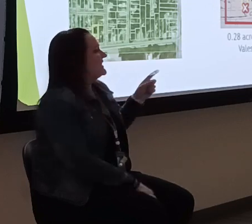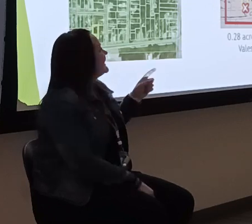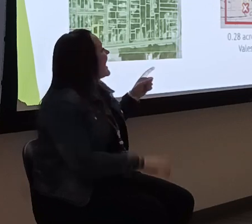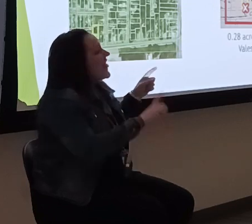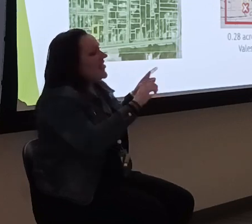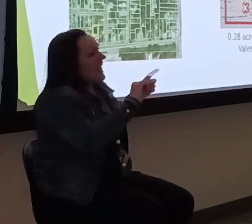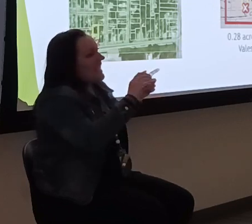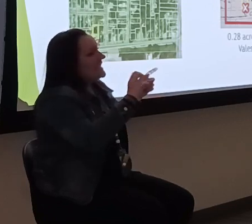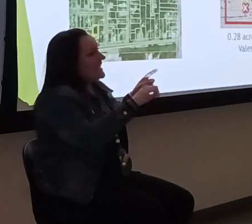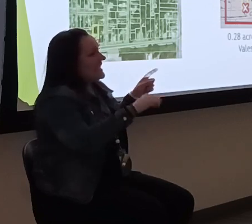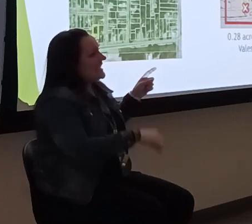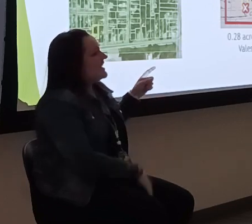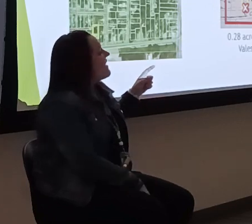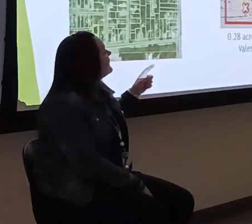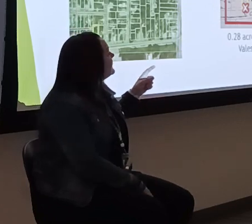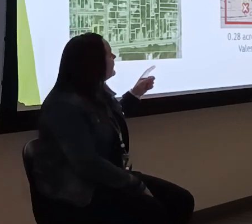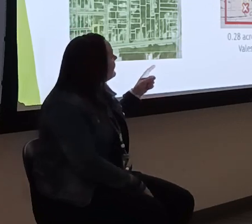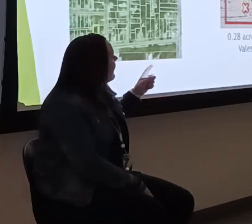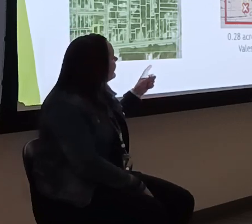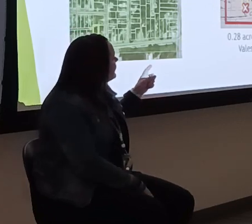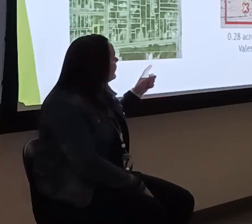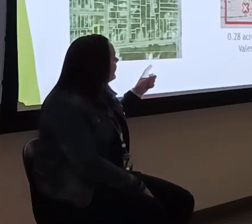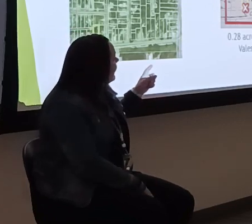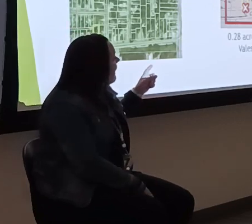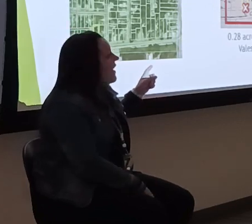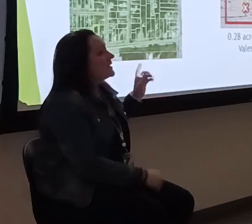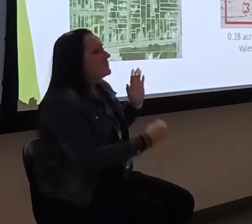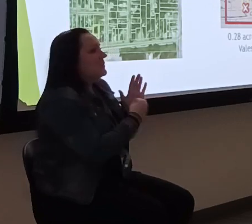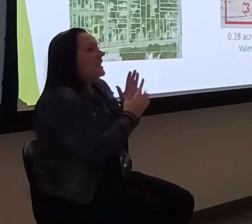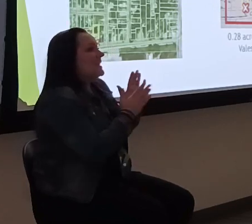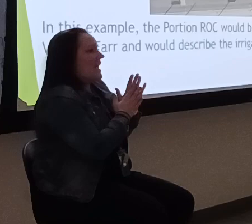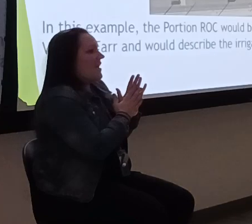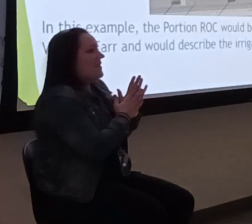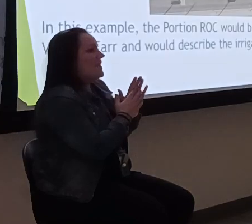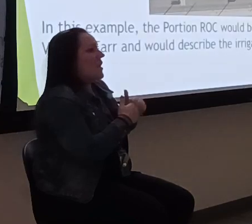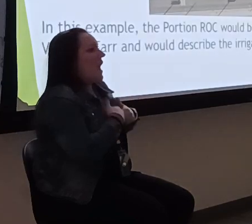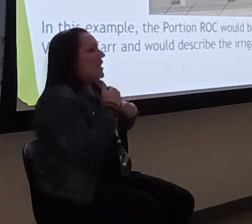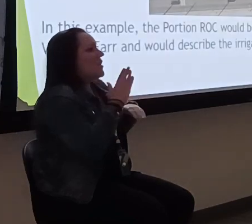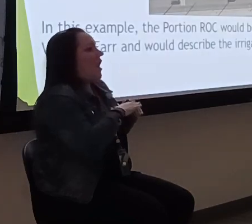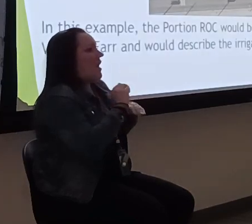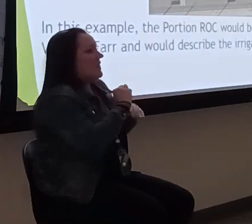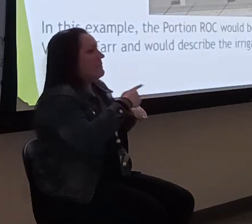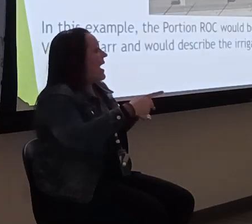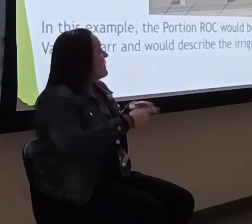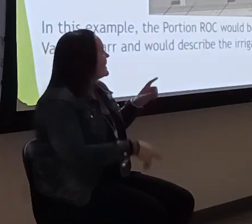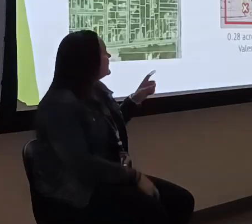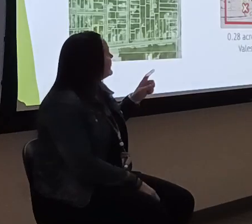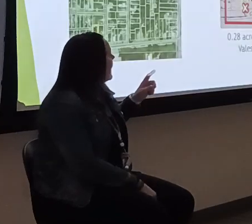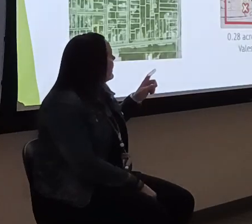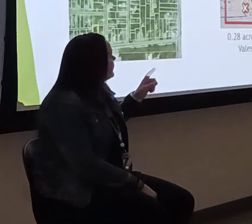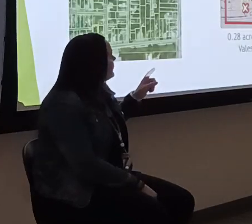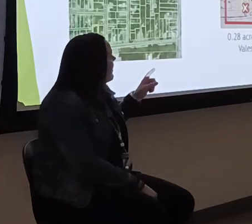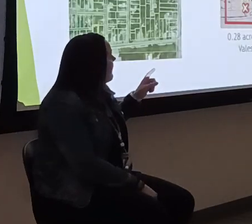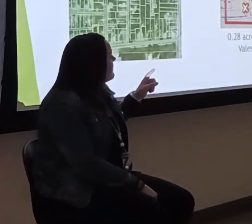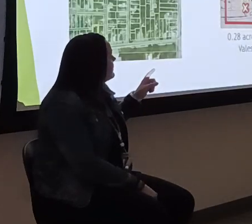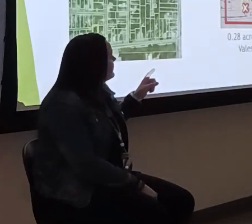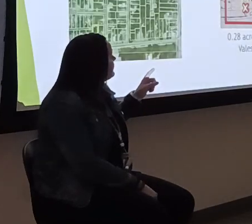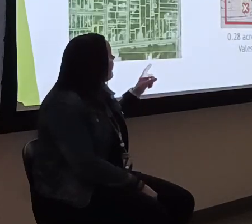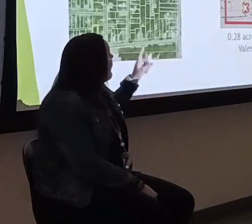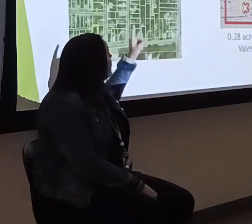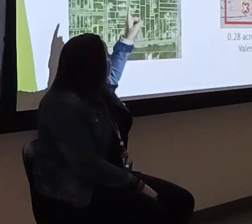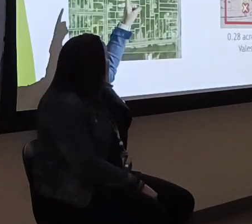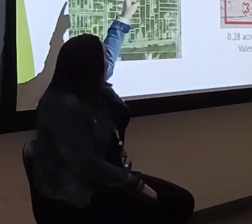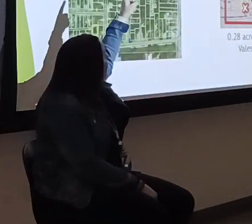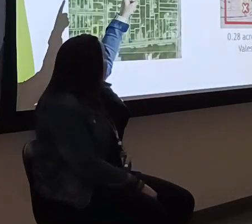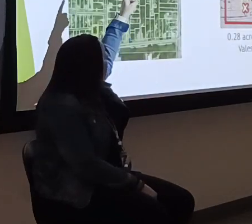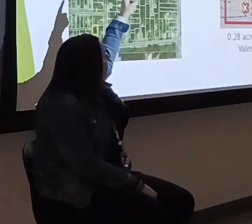And what I did is I entered their address onto the map. It put, oh shoot, you want to go back one? It put an